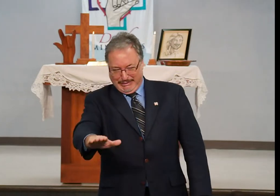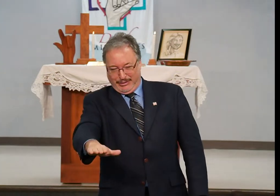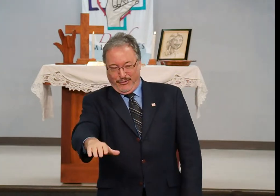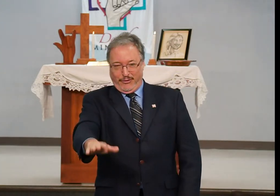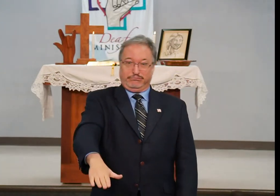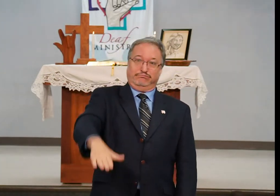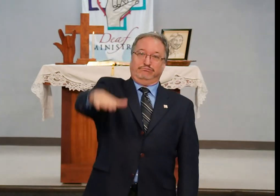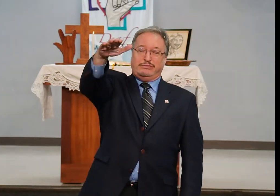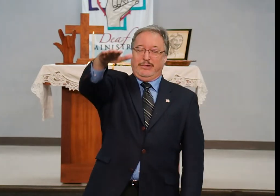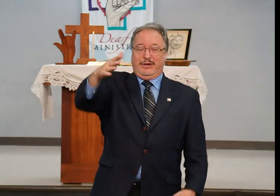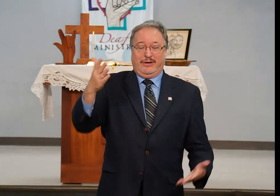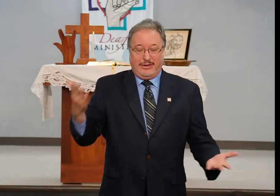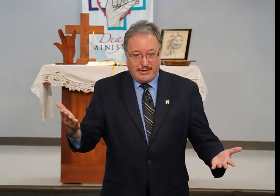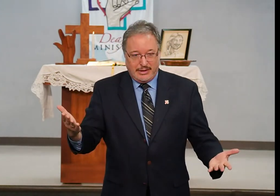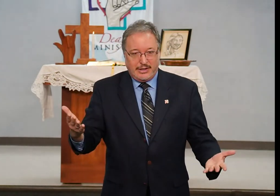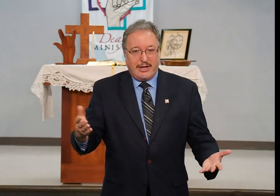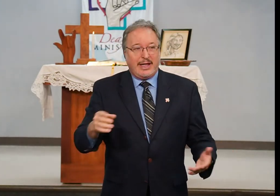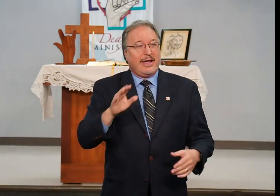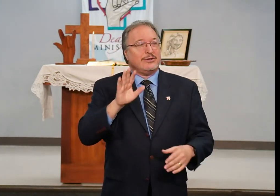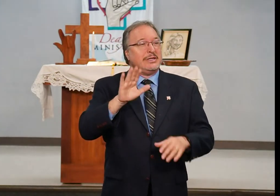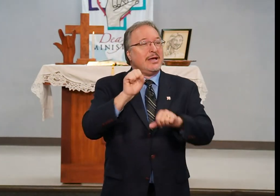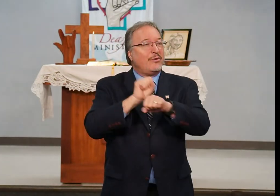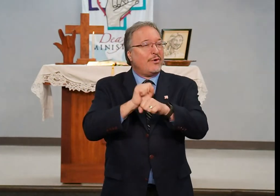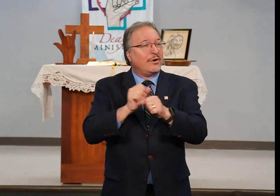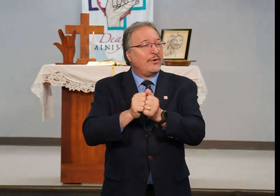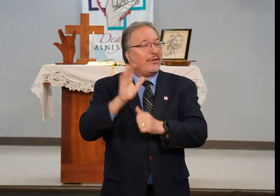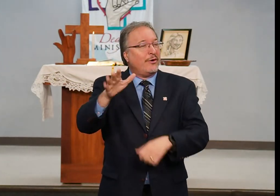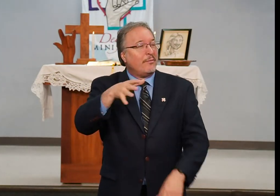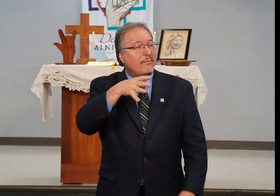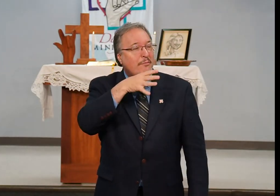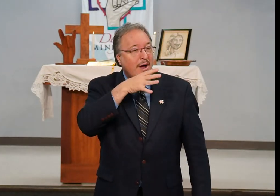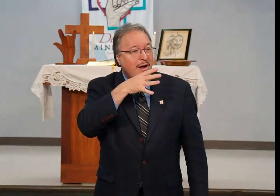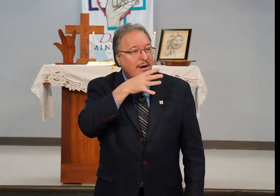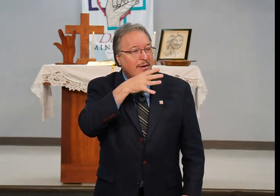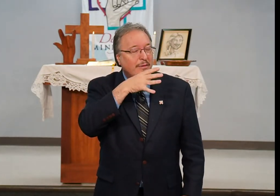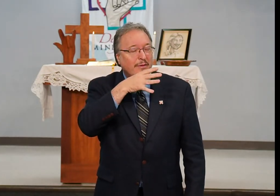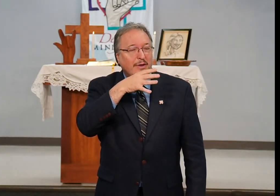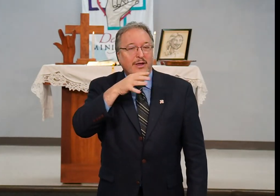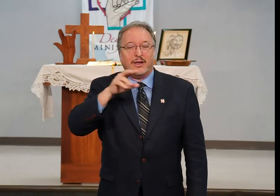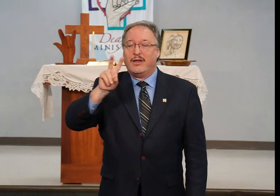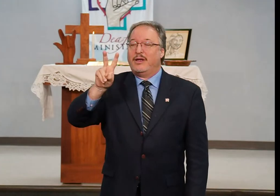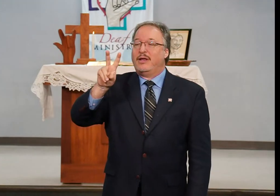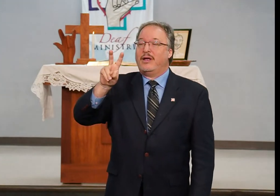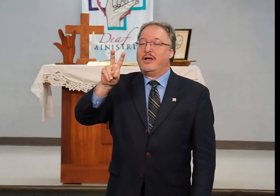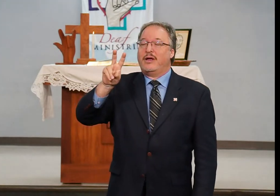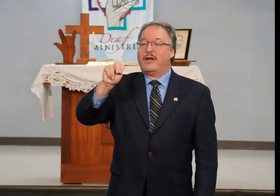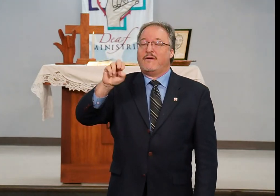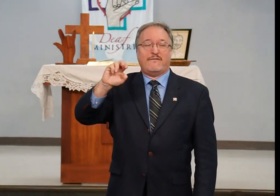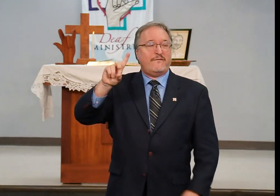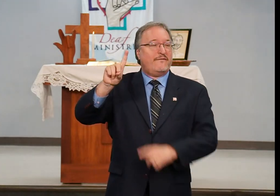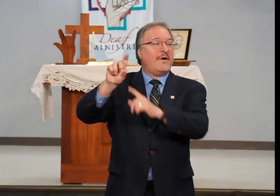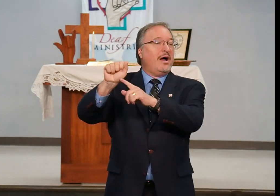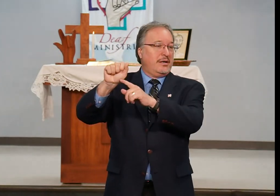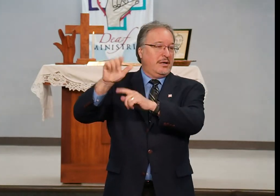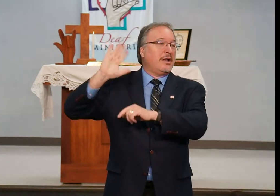grown up because I remember her when she was quite young. And she now works with her mother,